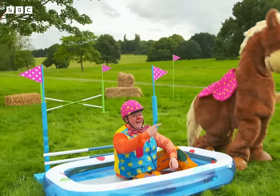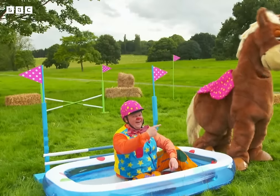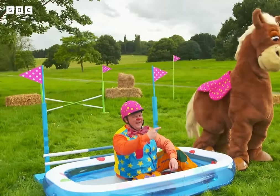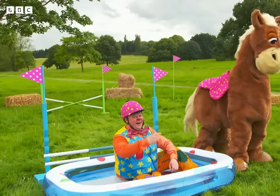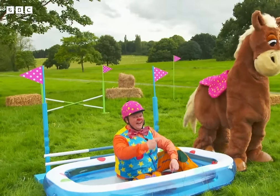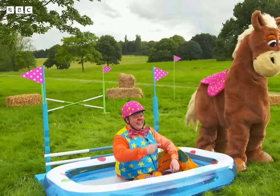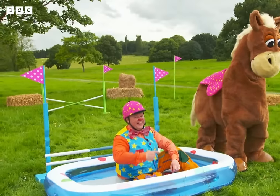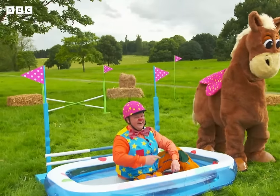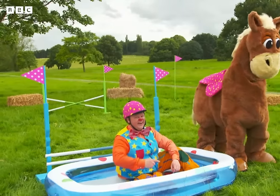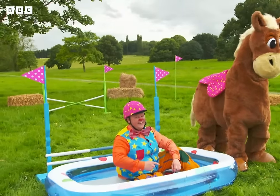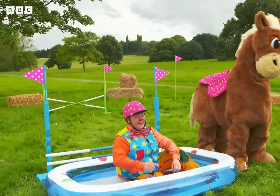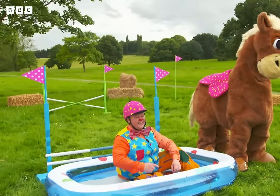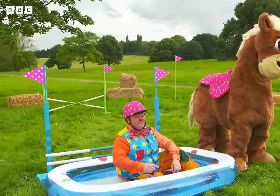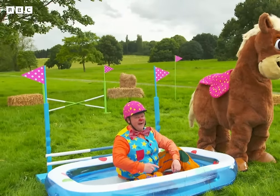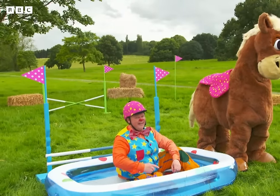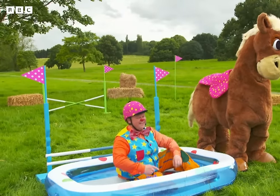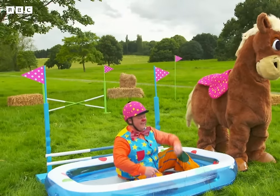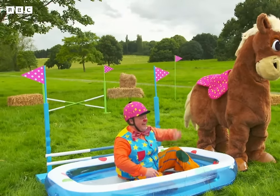Oh, I thought as much.